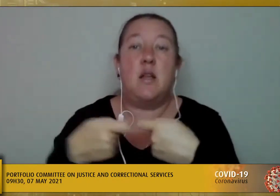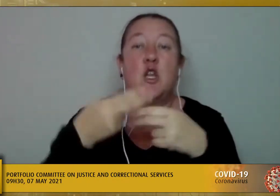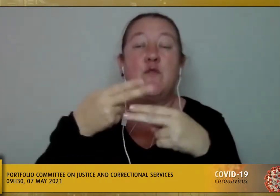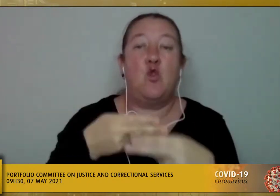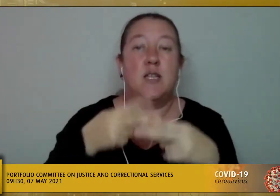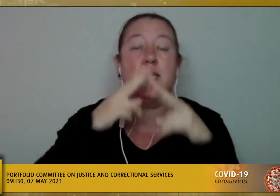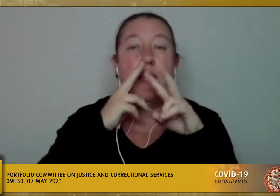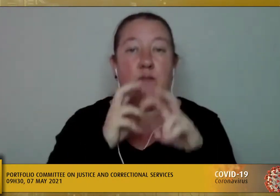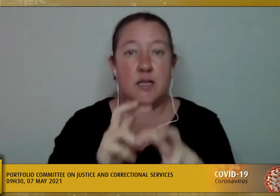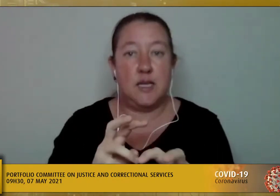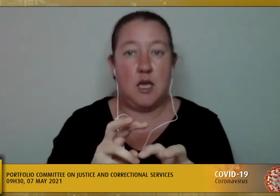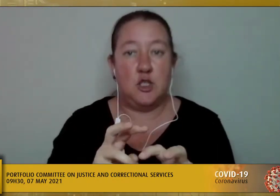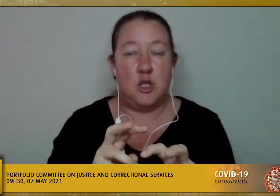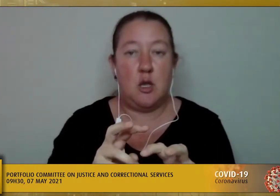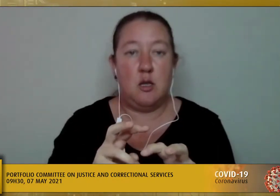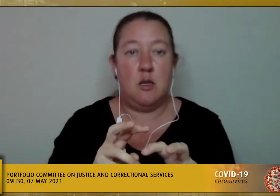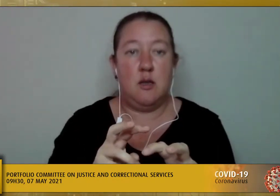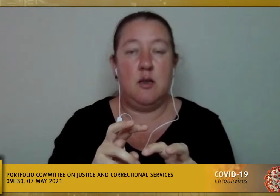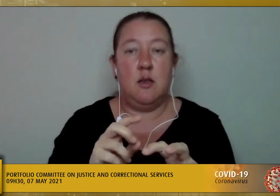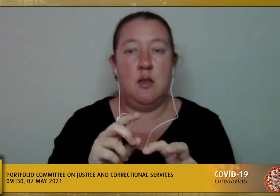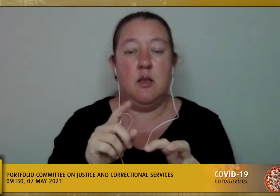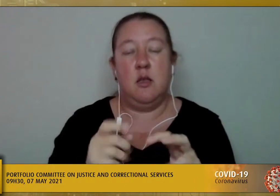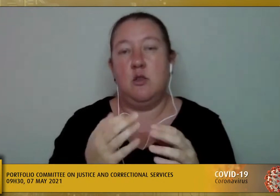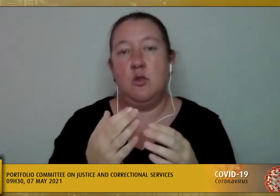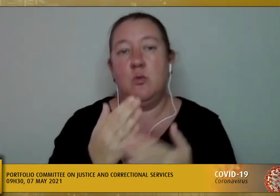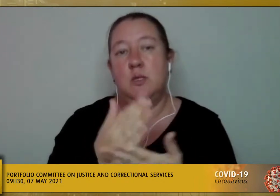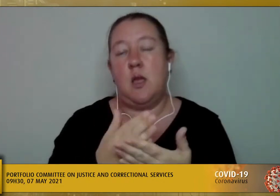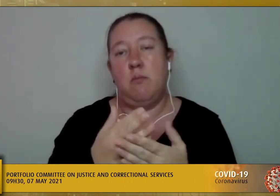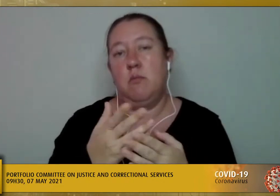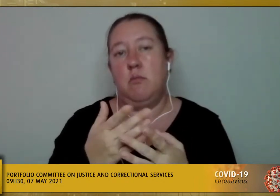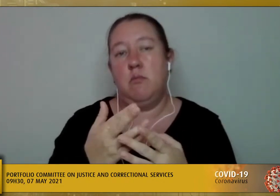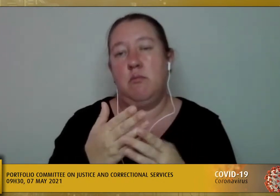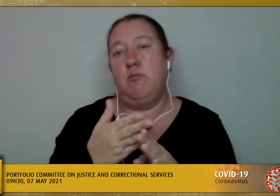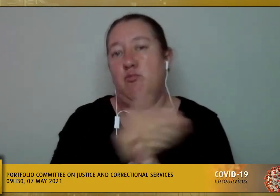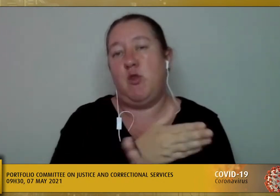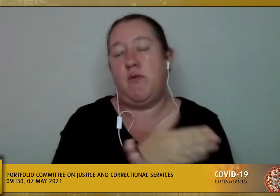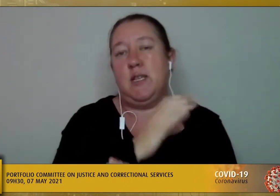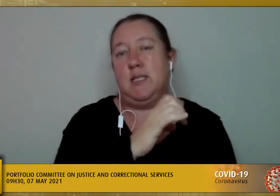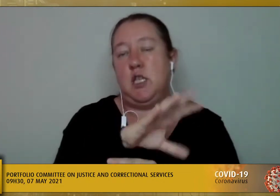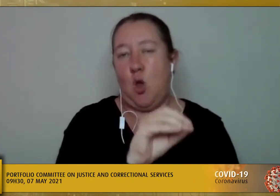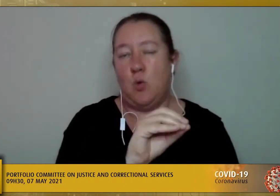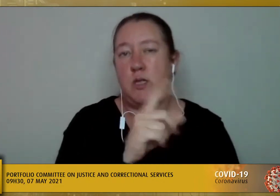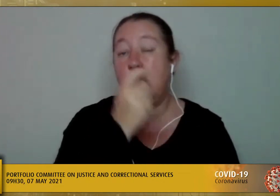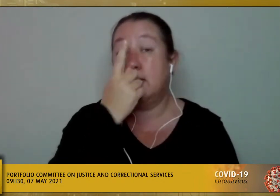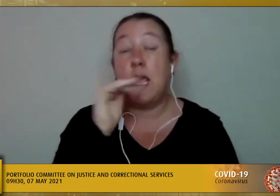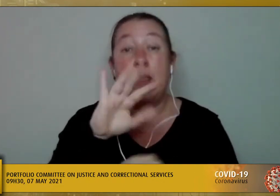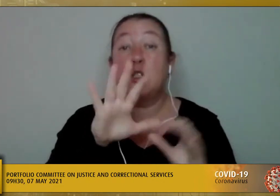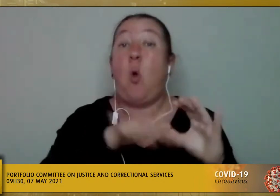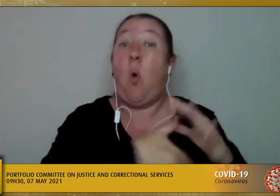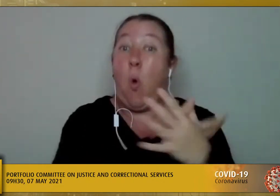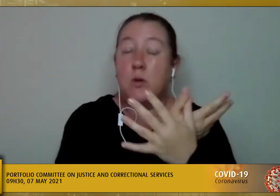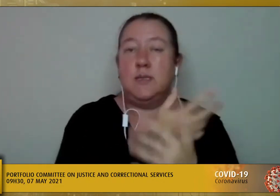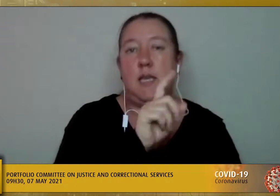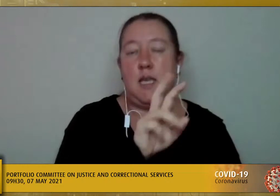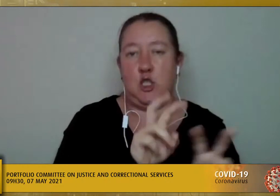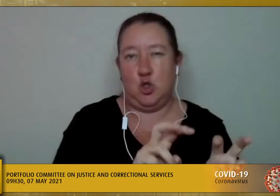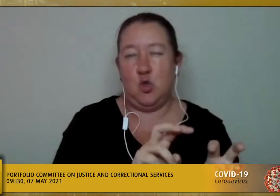investigation into cbse standing and that's a hawks if